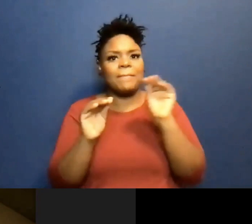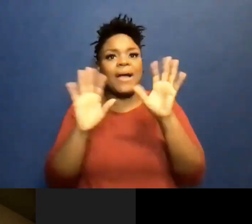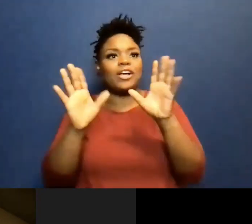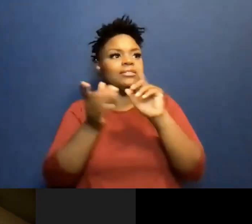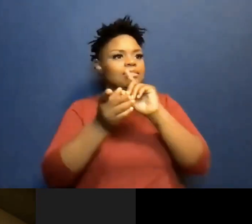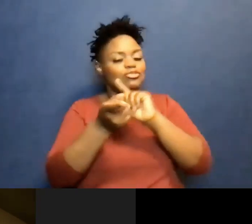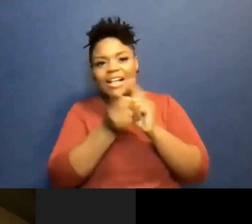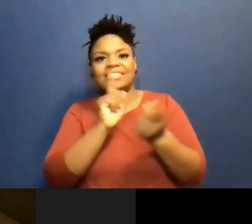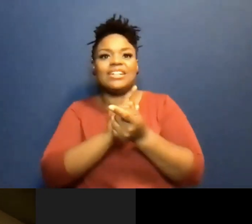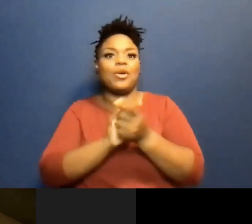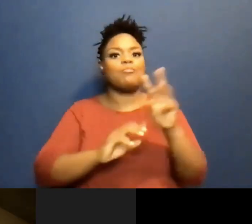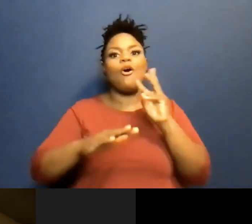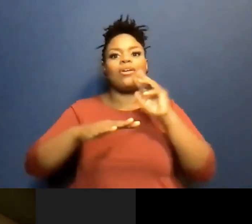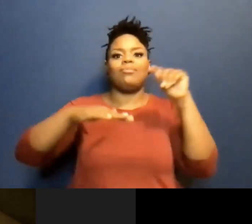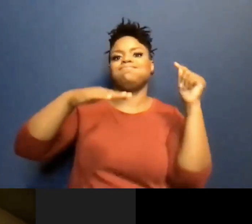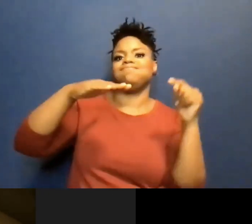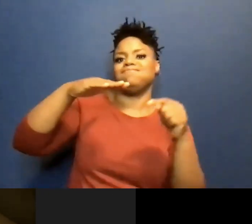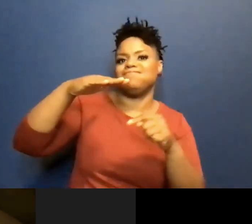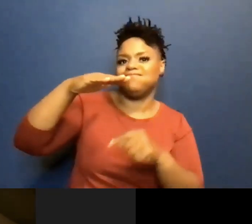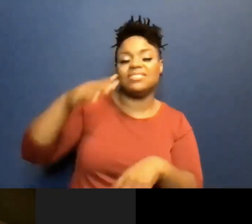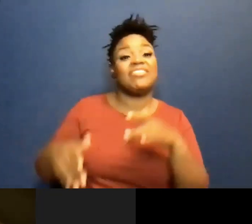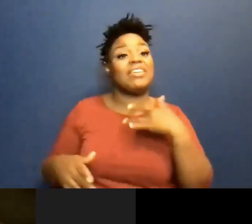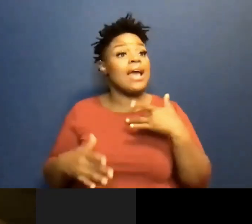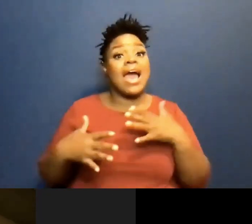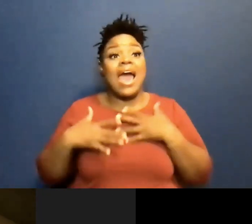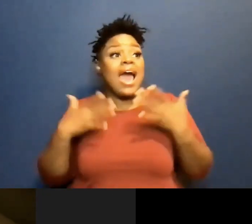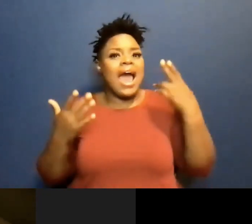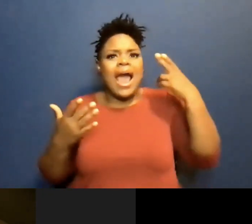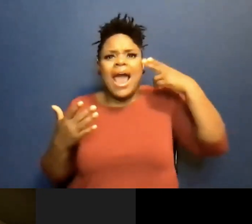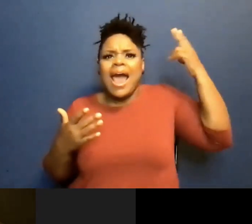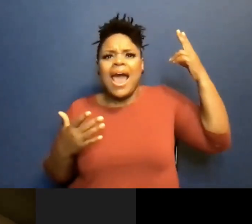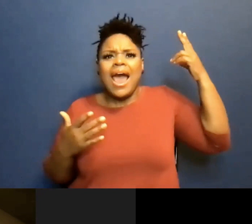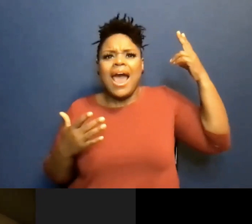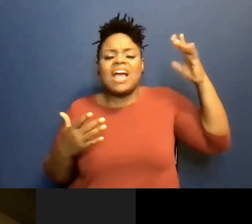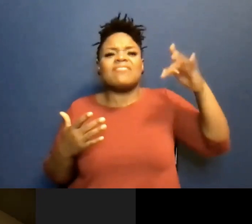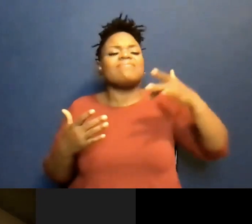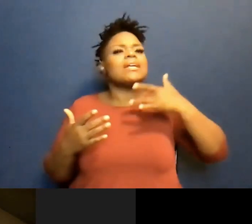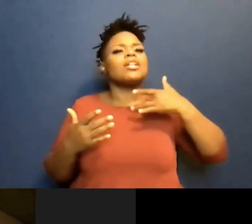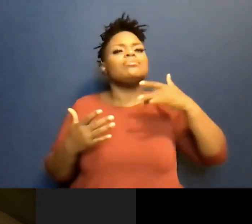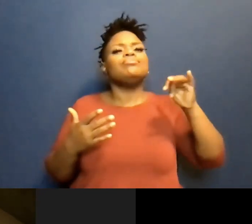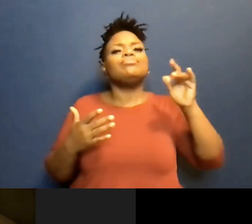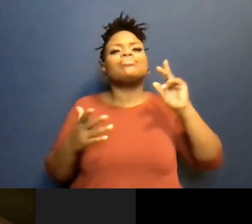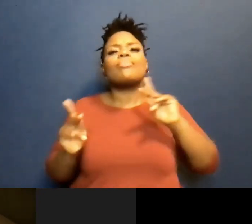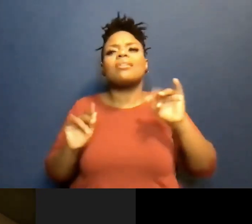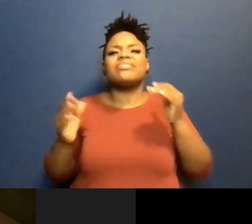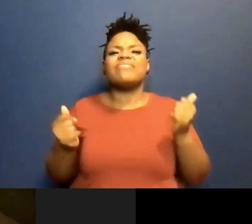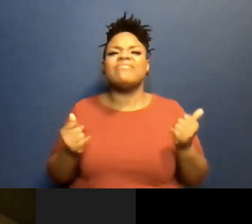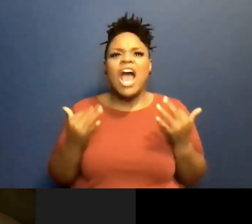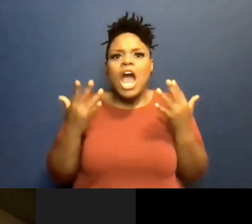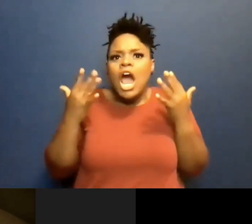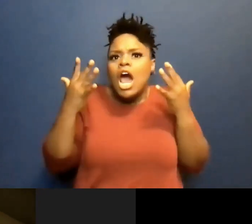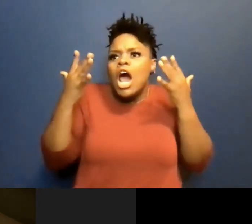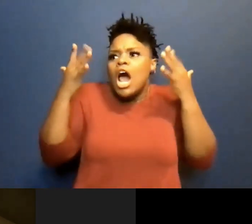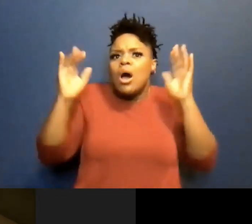to feel like on fire, like you're talking really fast and you're super excited and maybe things are like chaotic and out